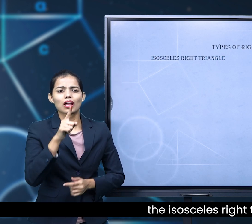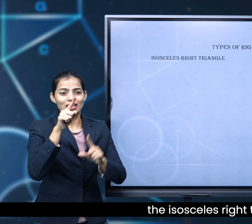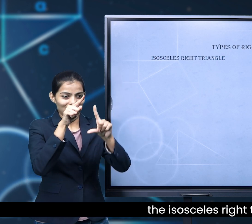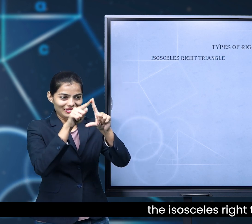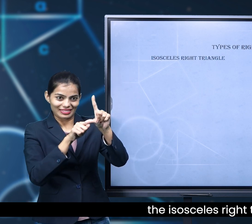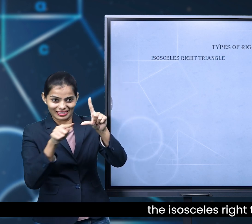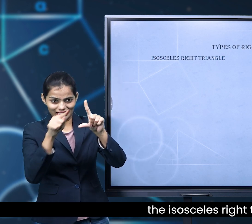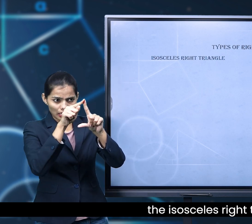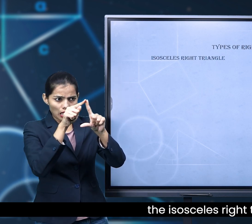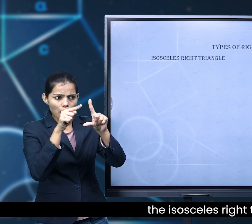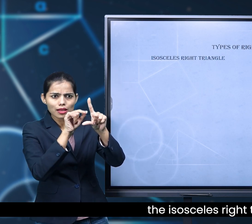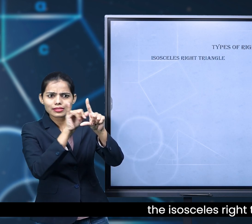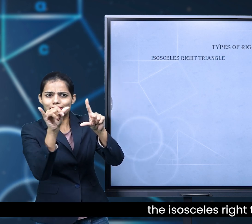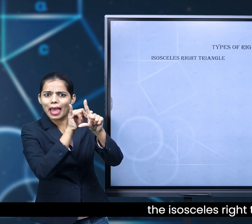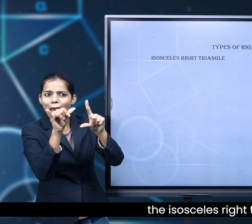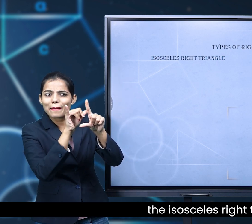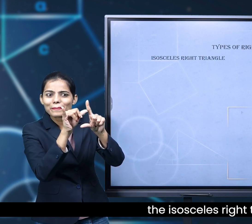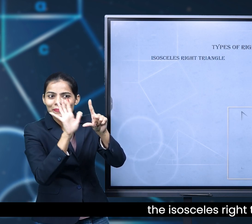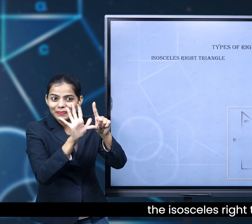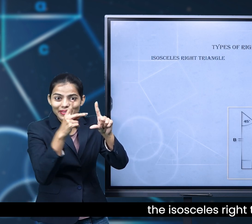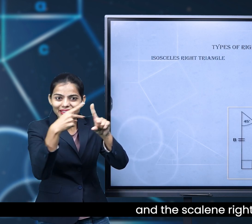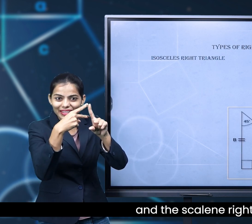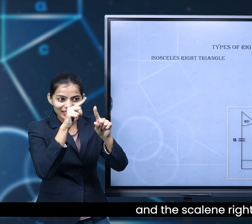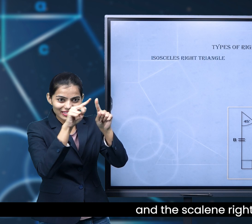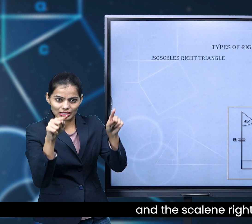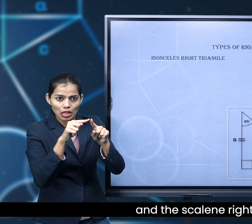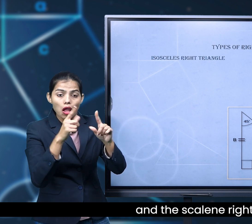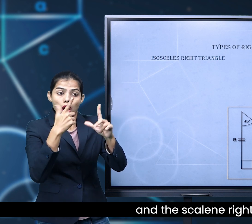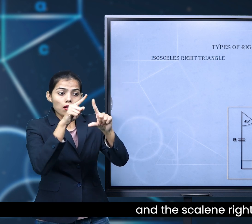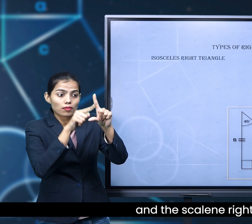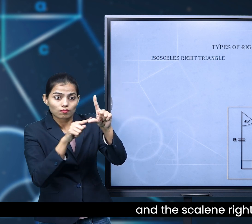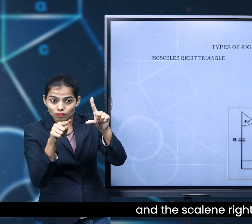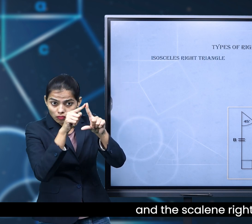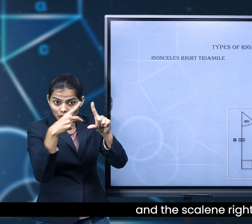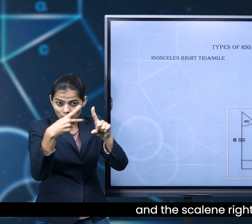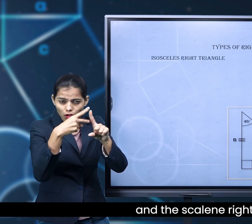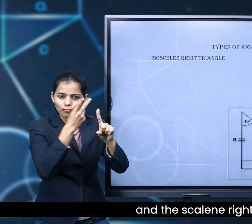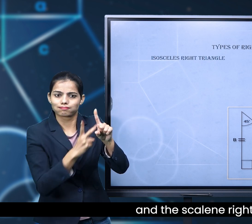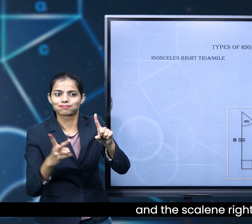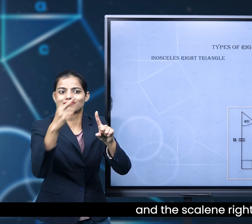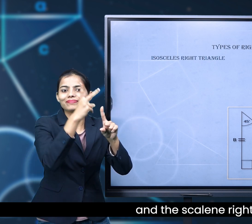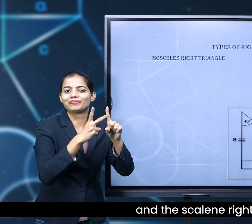the isosceles right triangles and the scalene right triangles.